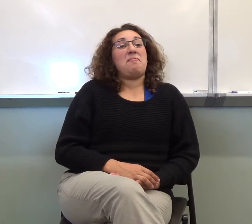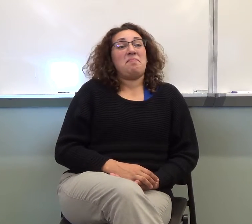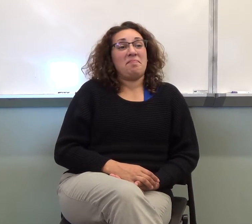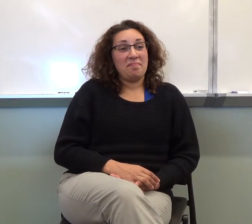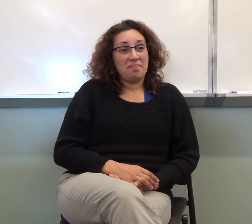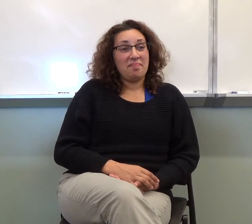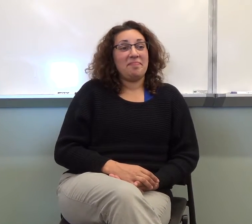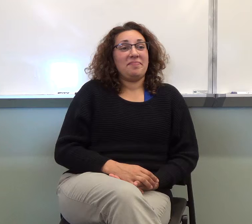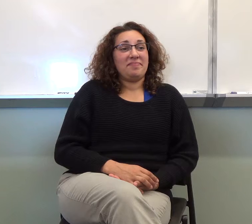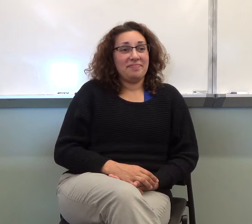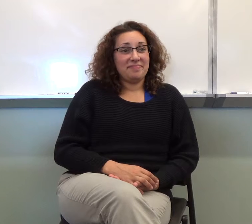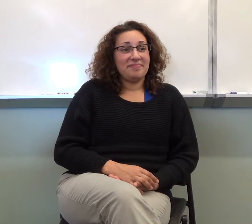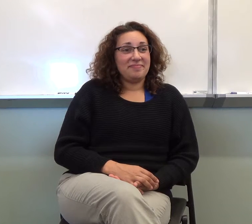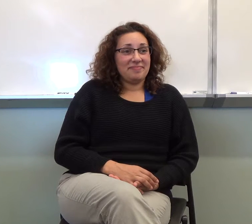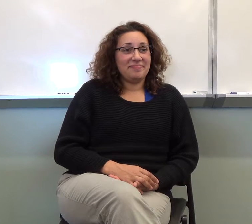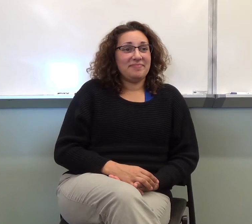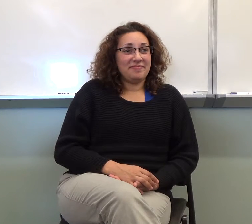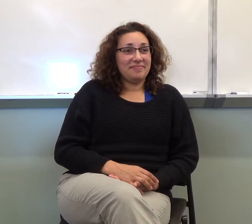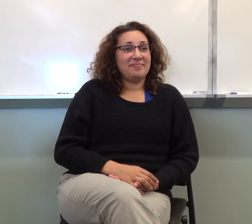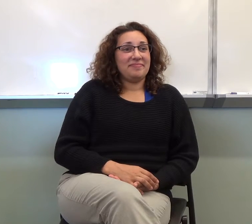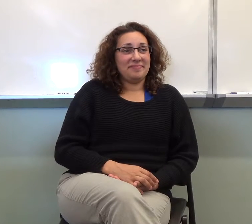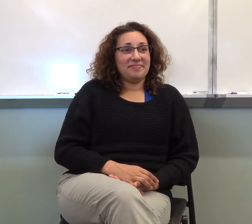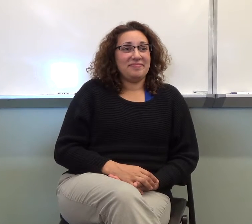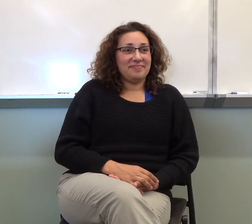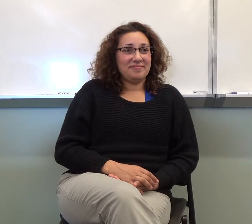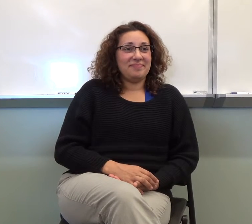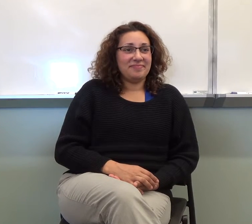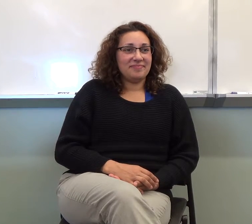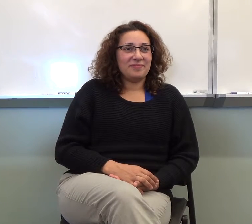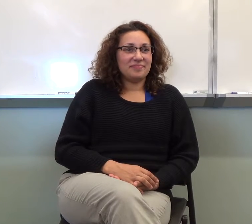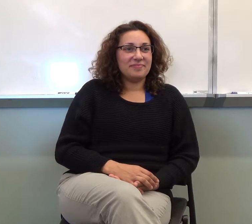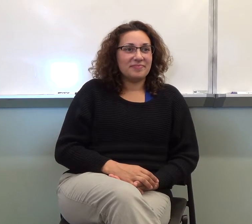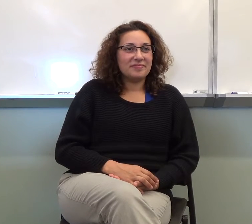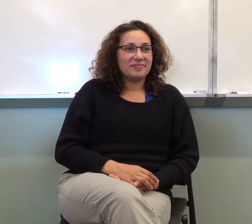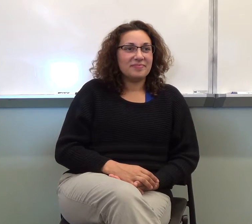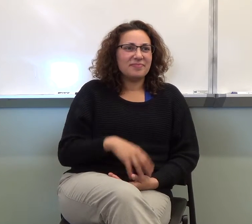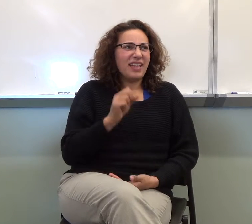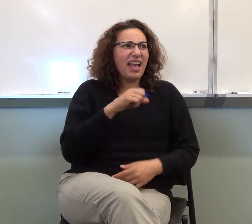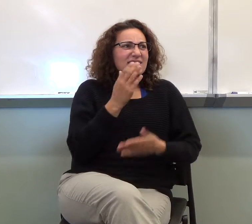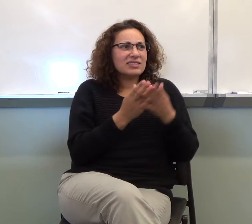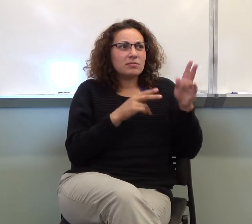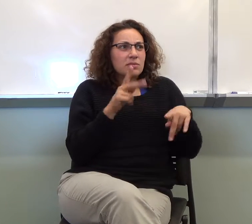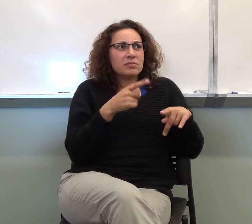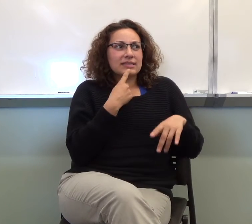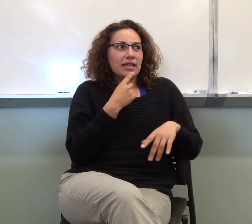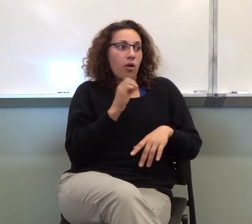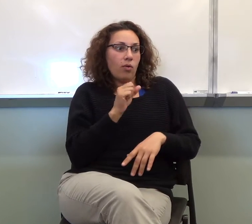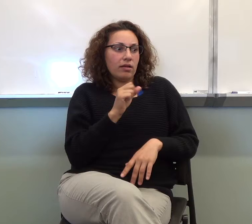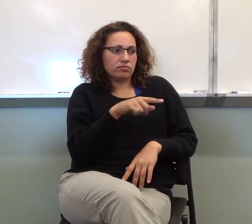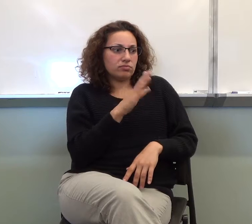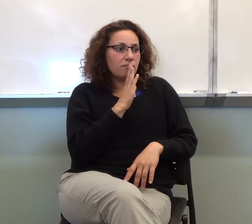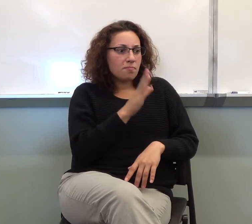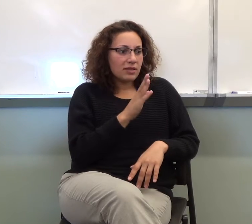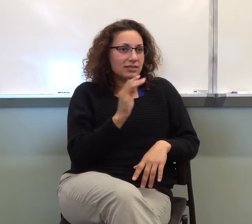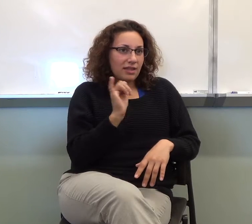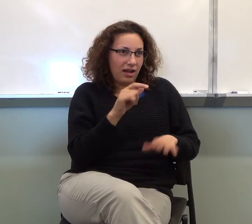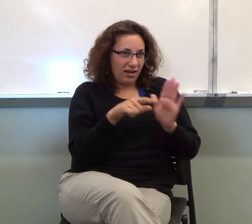a not allowed time, and that can cause problems. But we're sticking to the schedule, so that's the way it is. Okay, there's that.